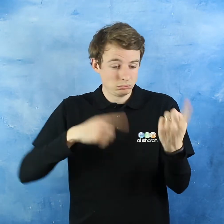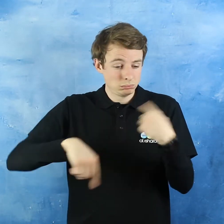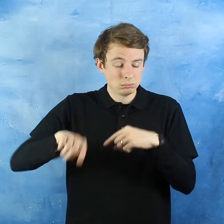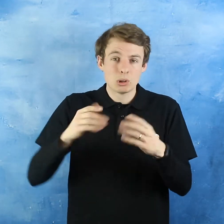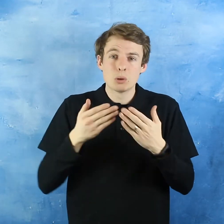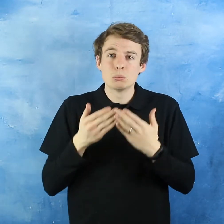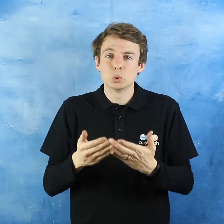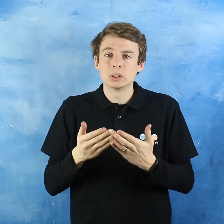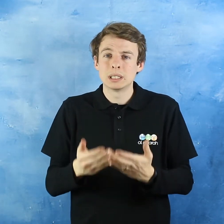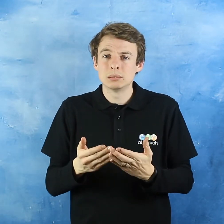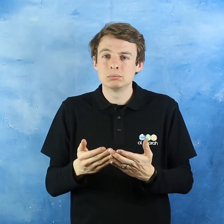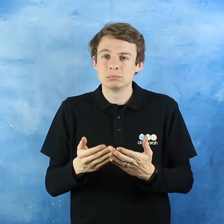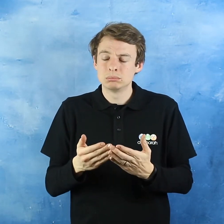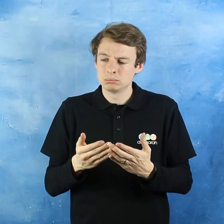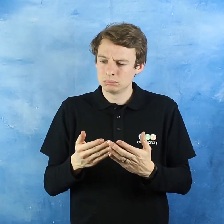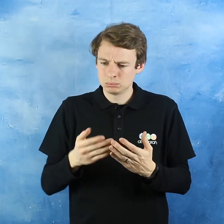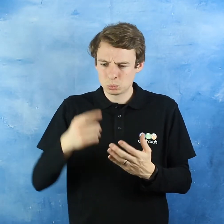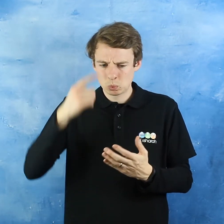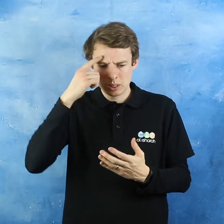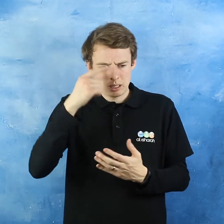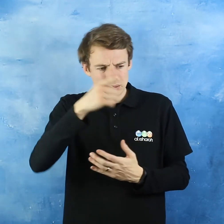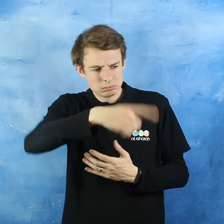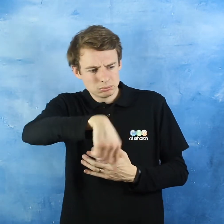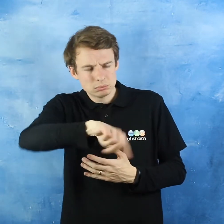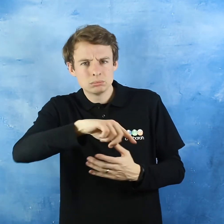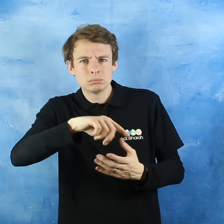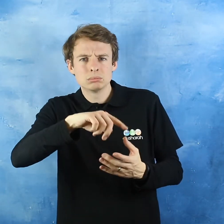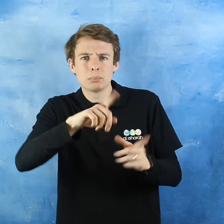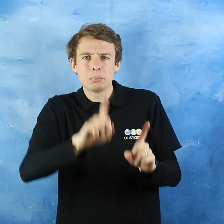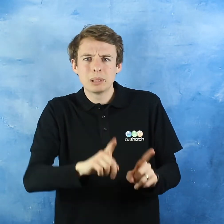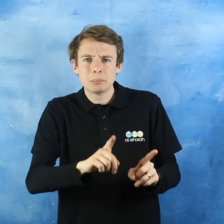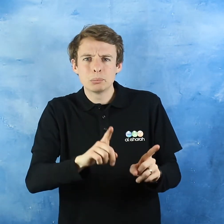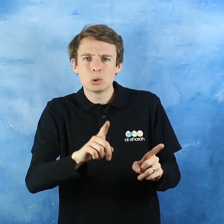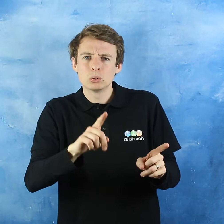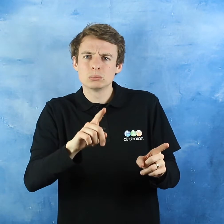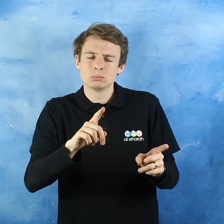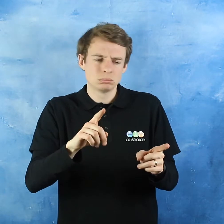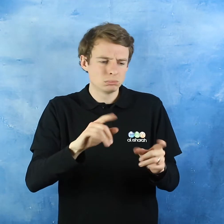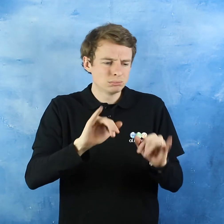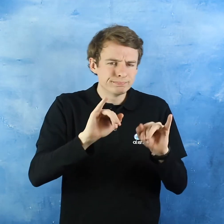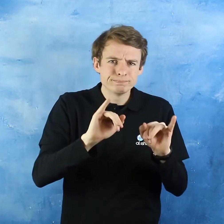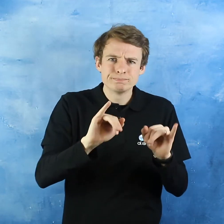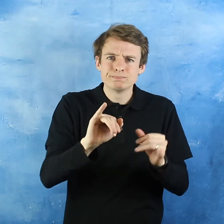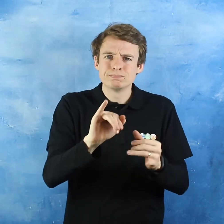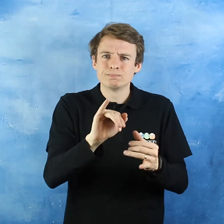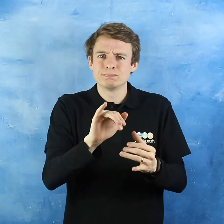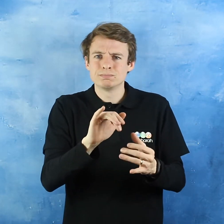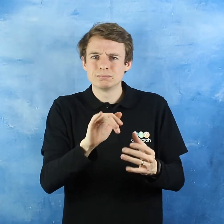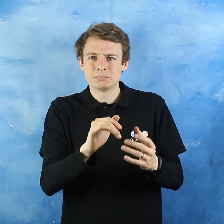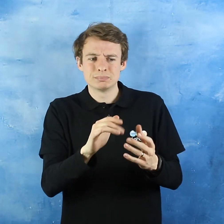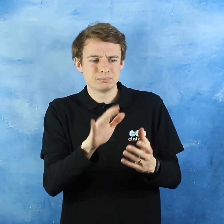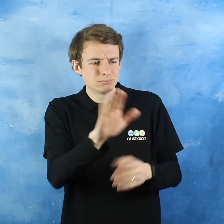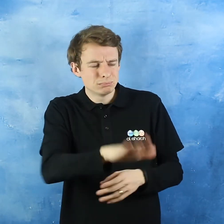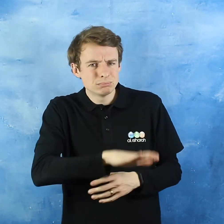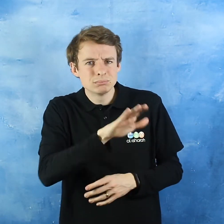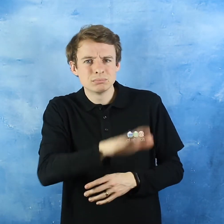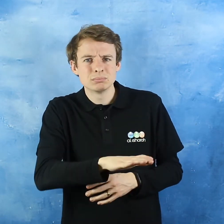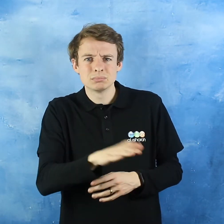all, we give them, you know, they are hungry, they are injured, they need some sort of emergency